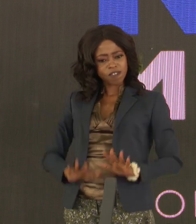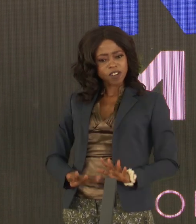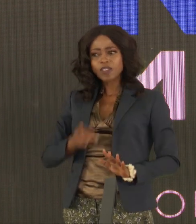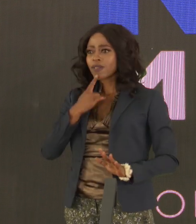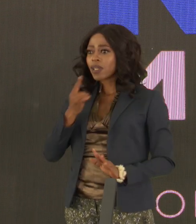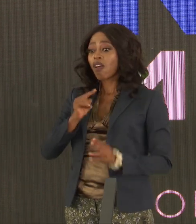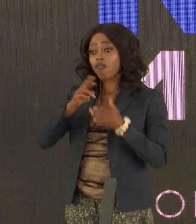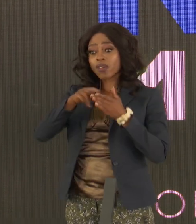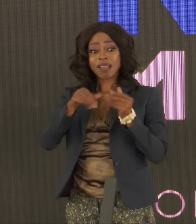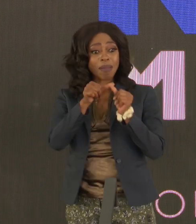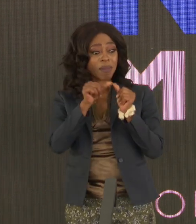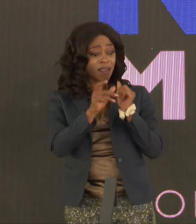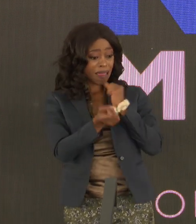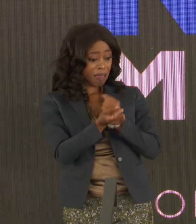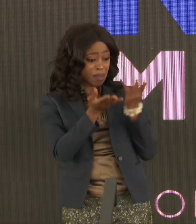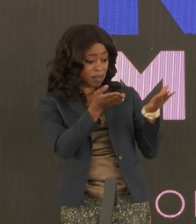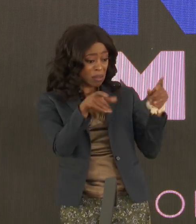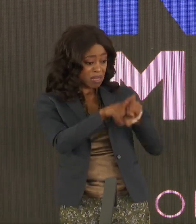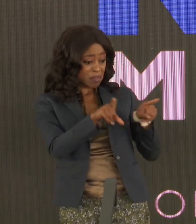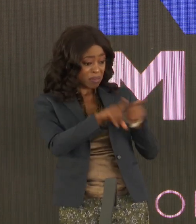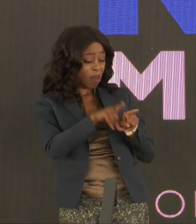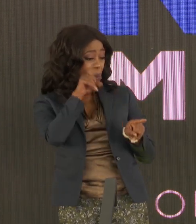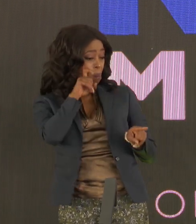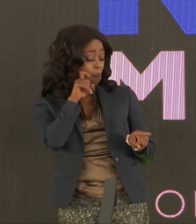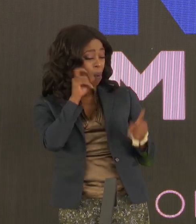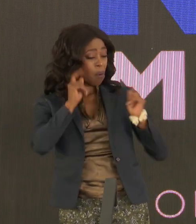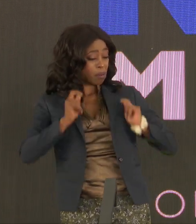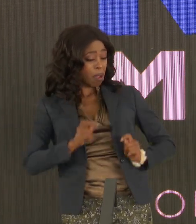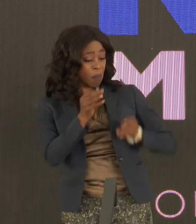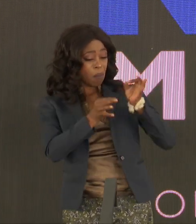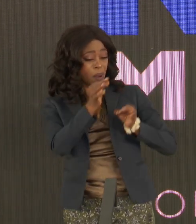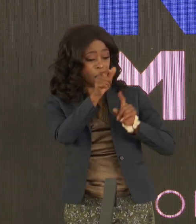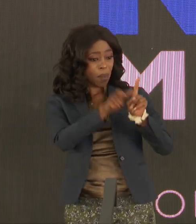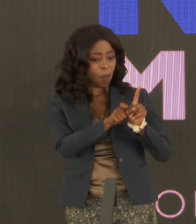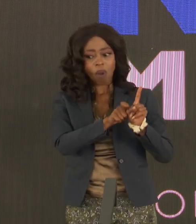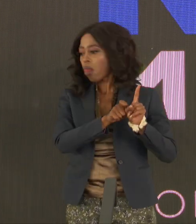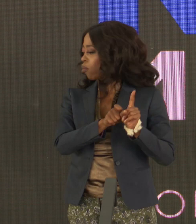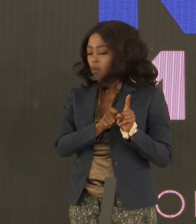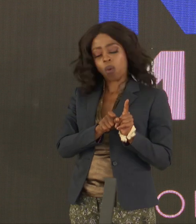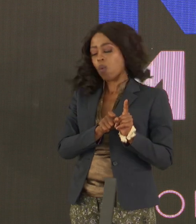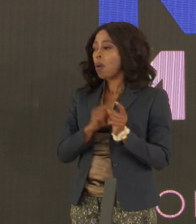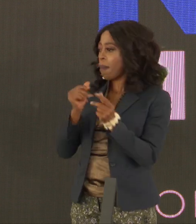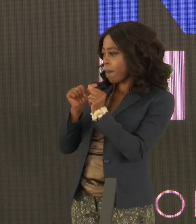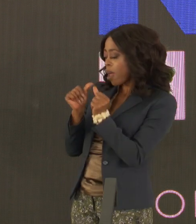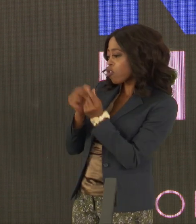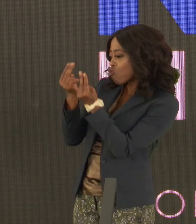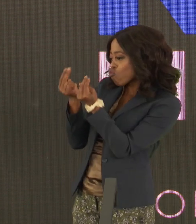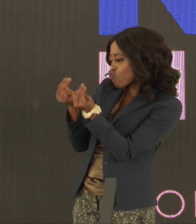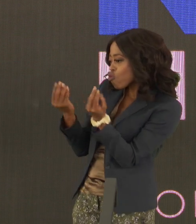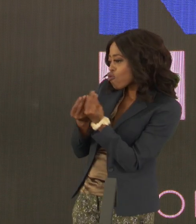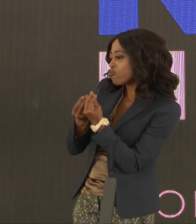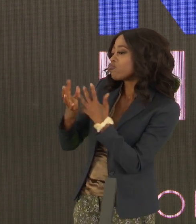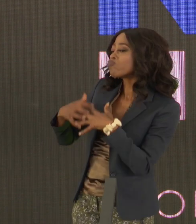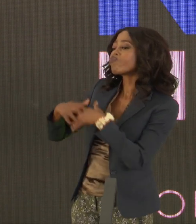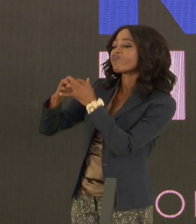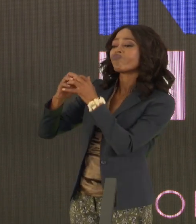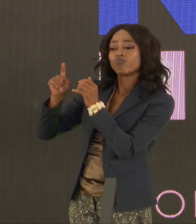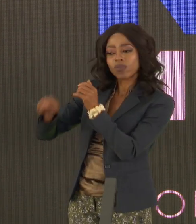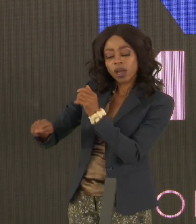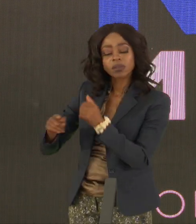better results while keeping the same old, tired politicians and their political parties in place.